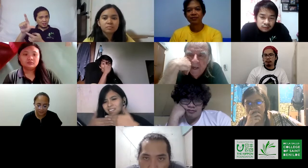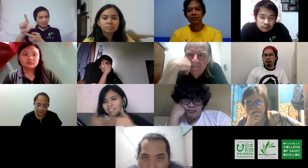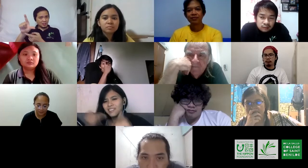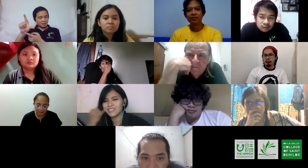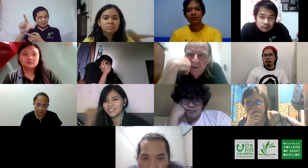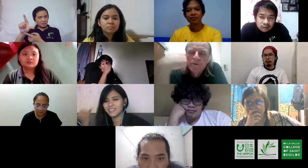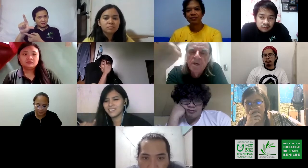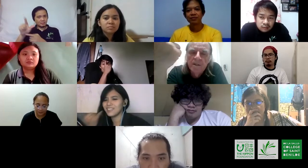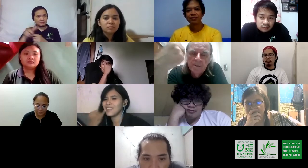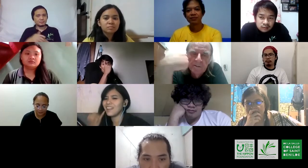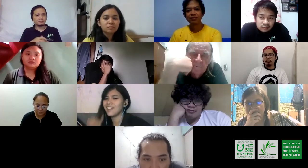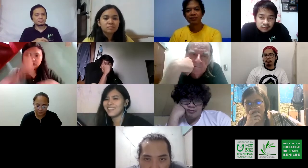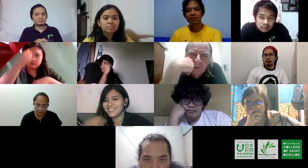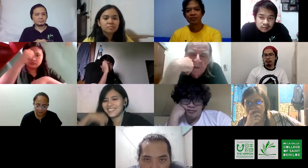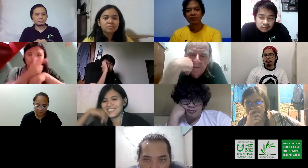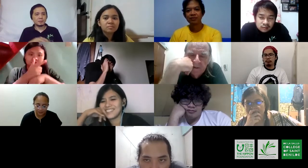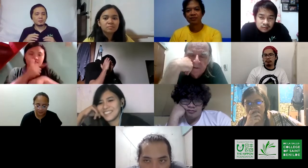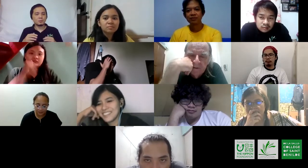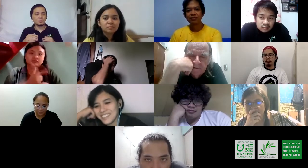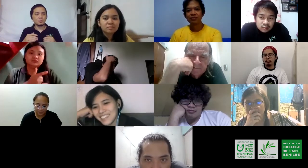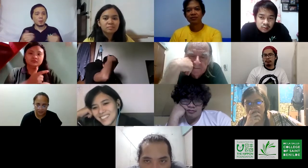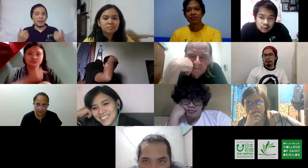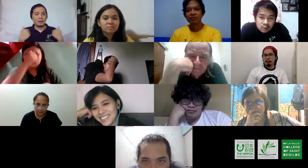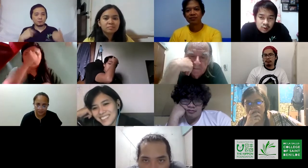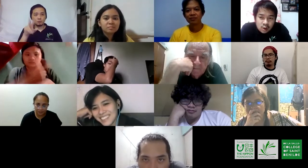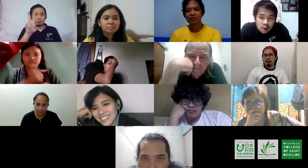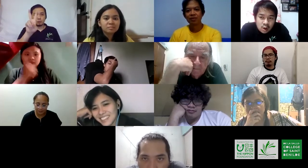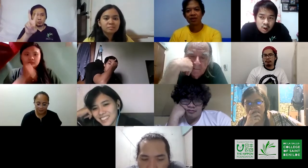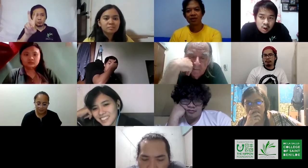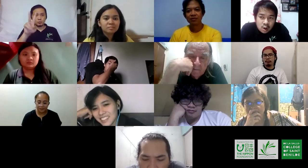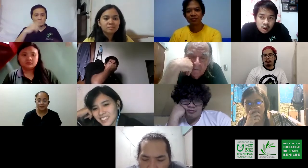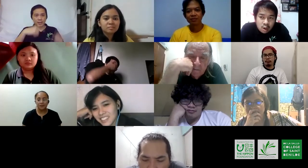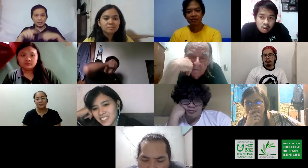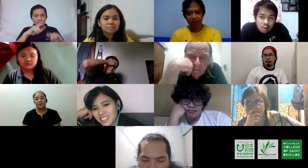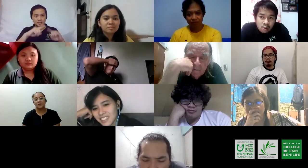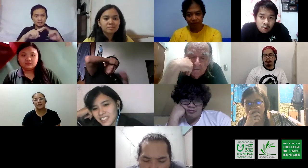we have two signs, brother and sister.